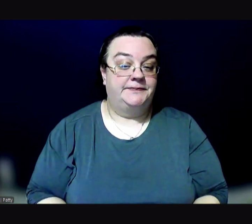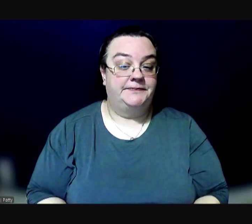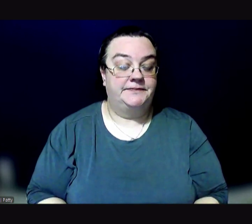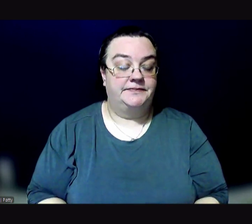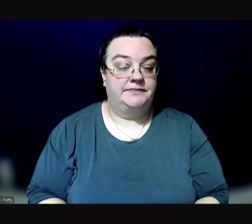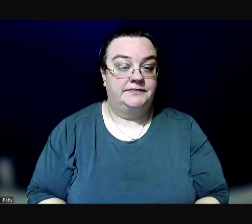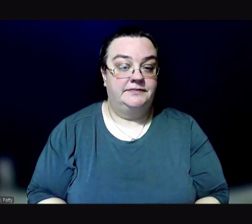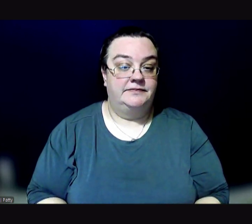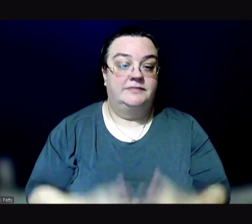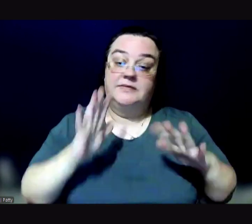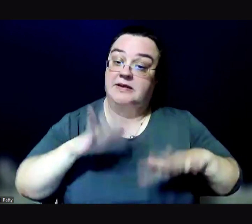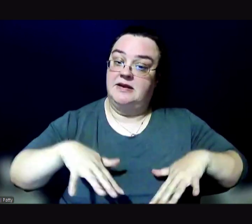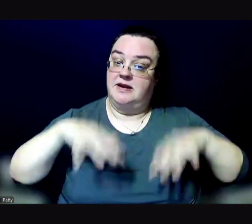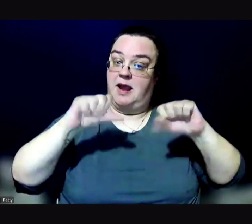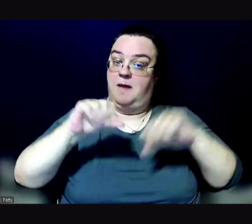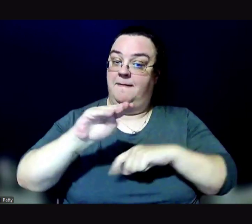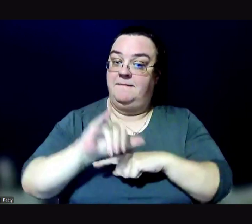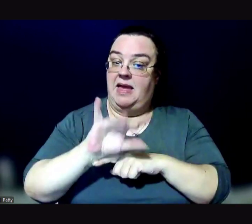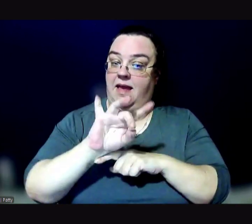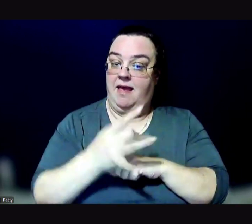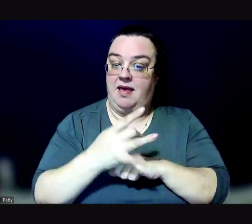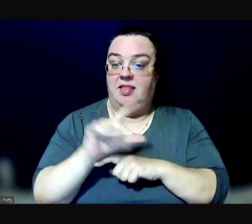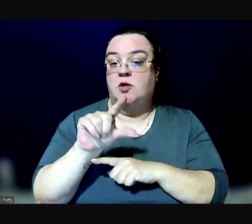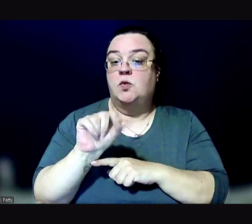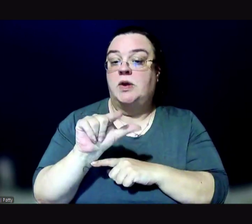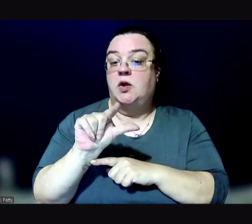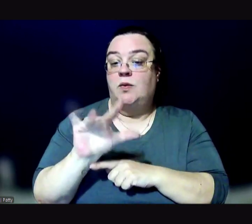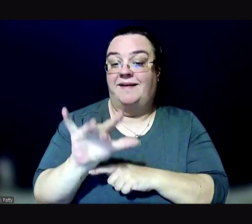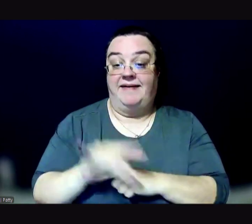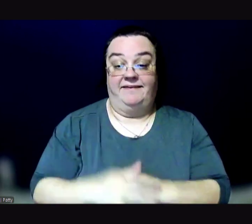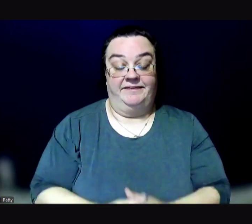Adopted this 8th day of May 2025.